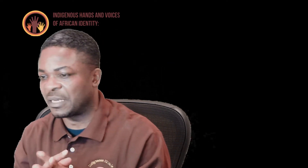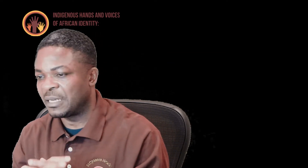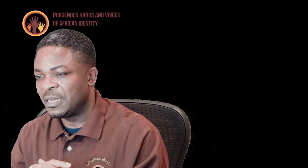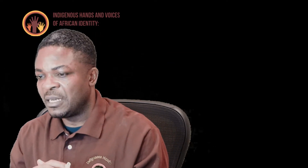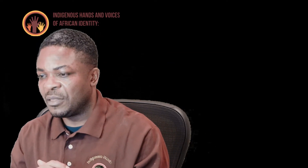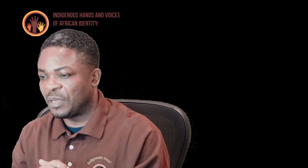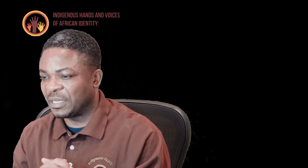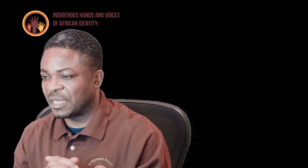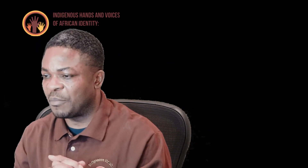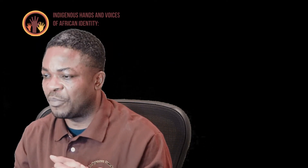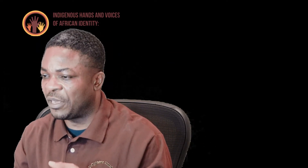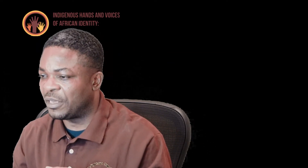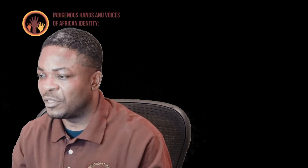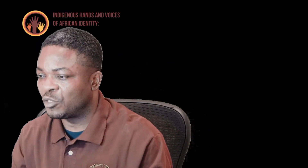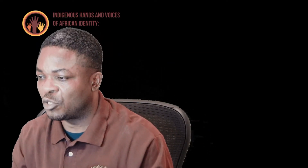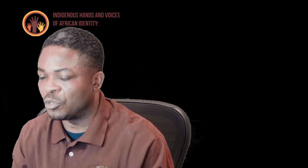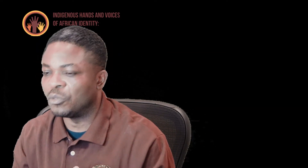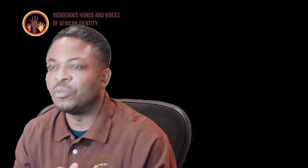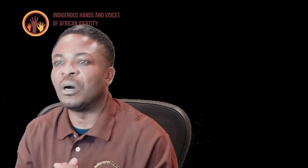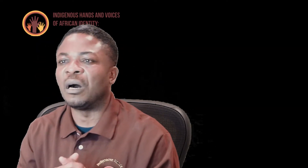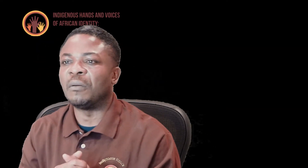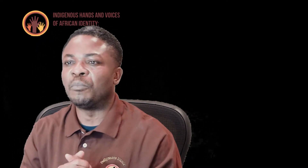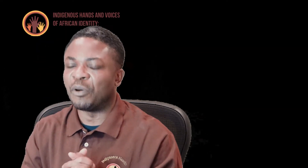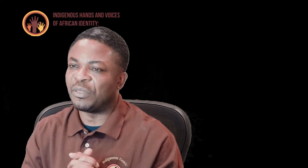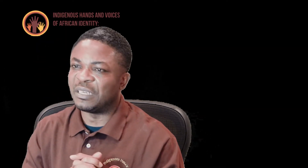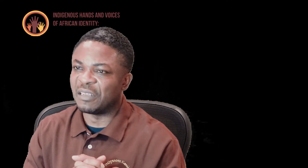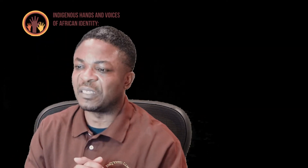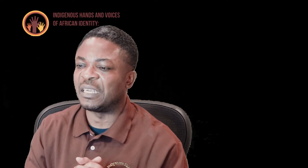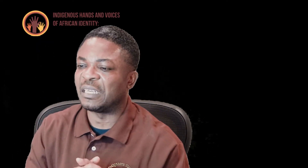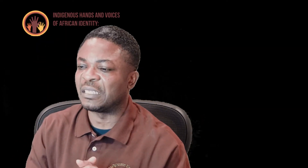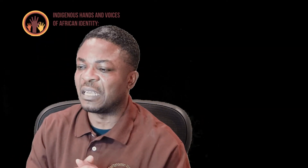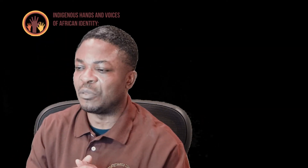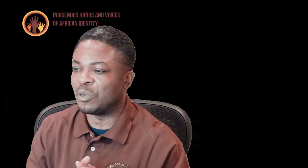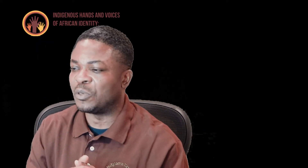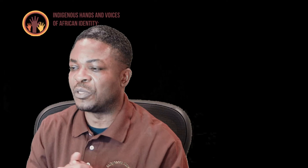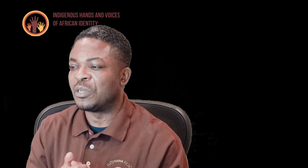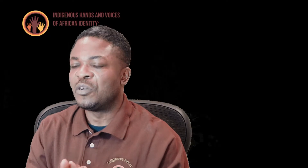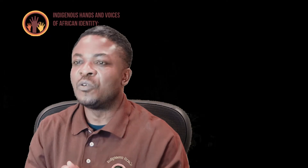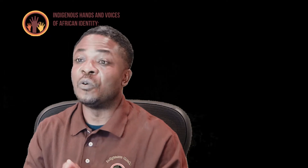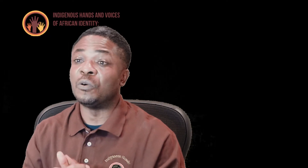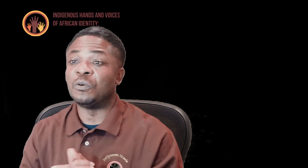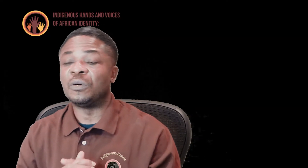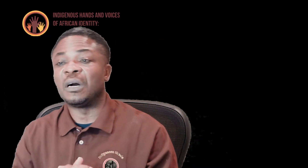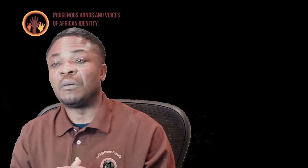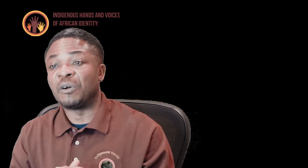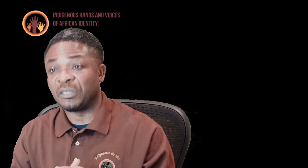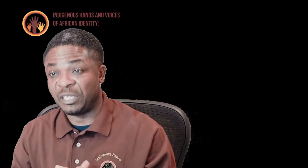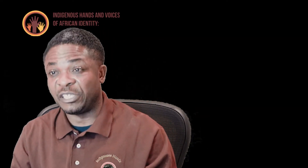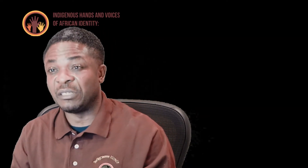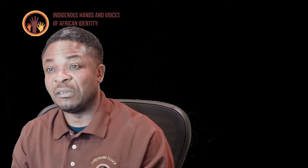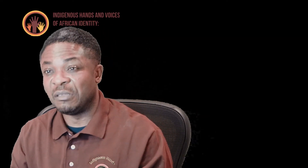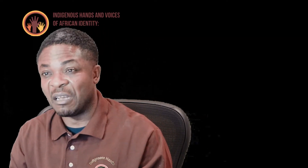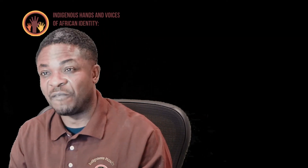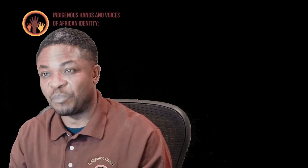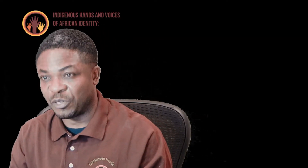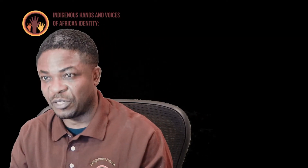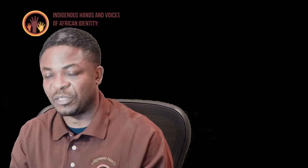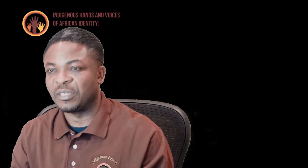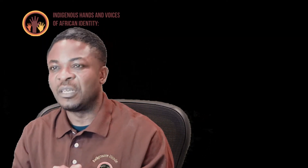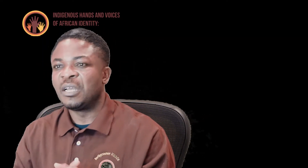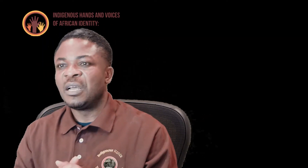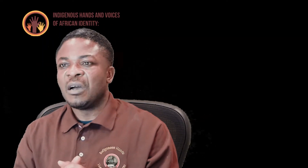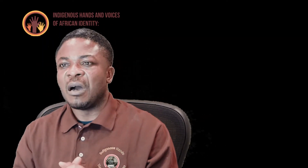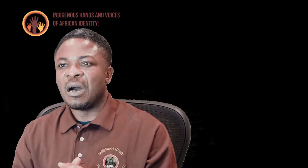problematic this can be to both the deaf signers and those who are teaching deaf